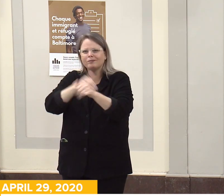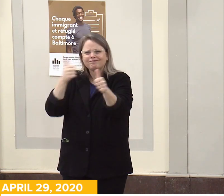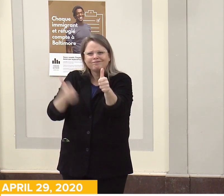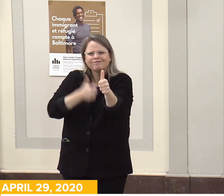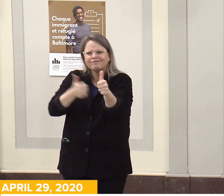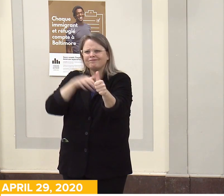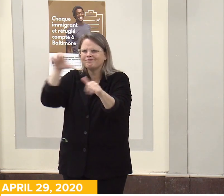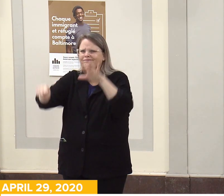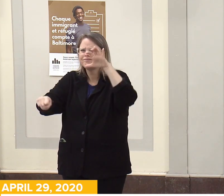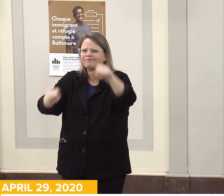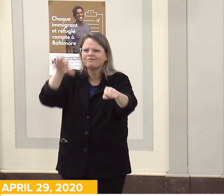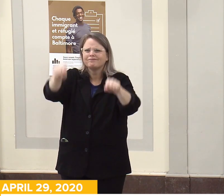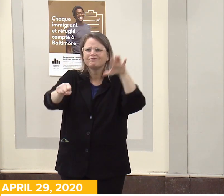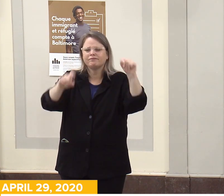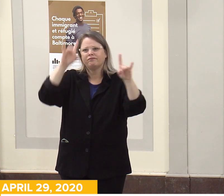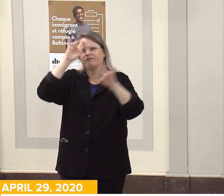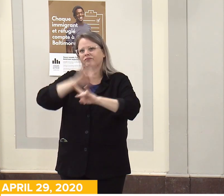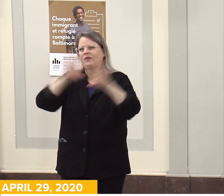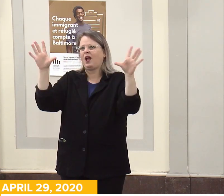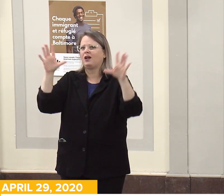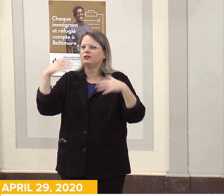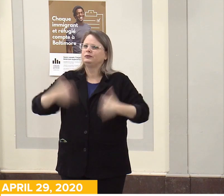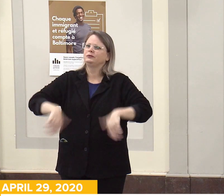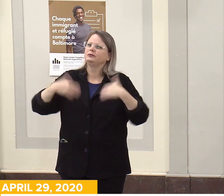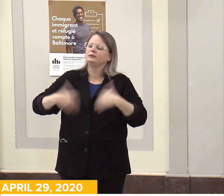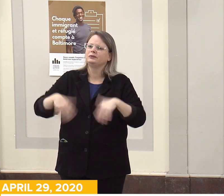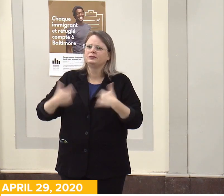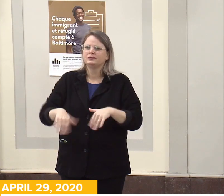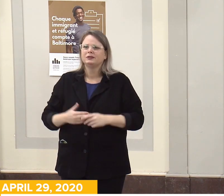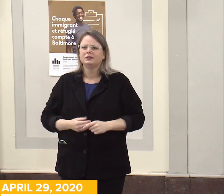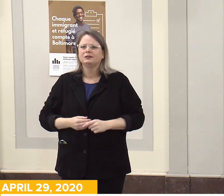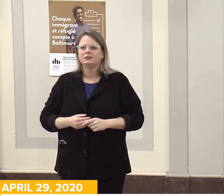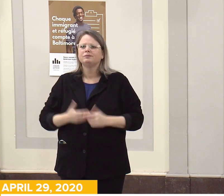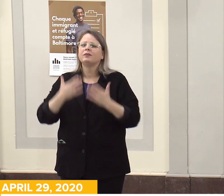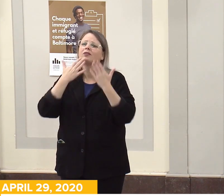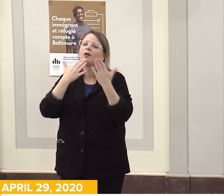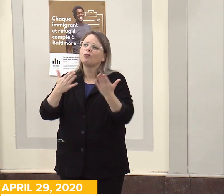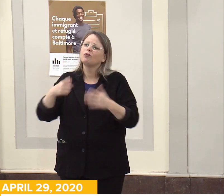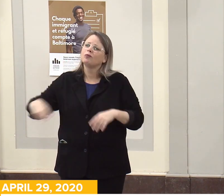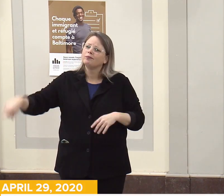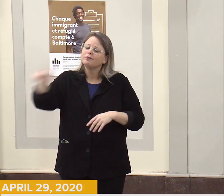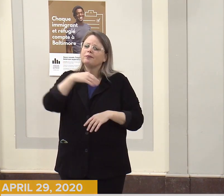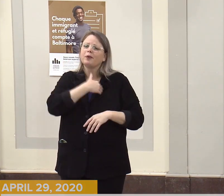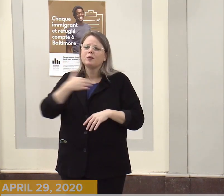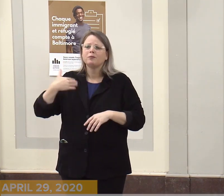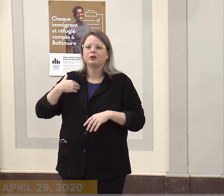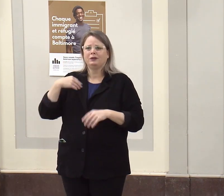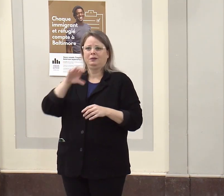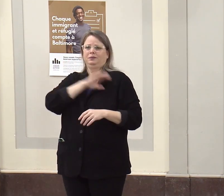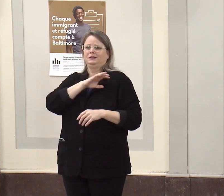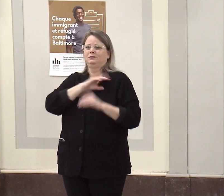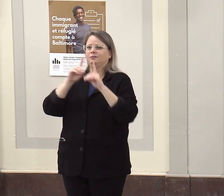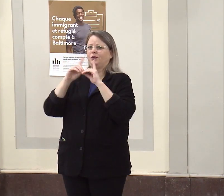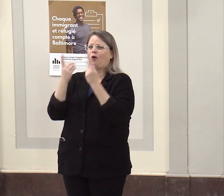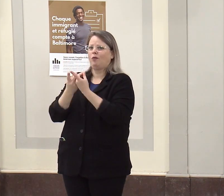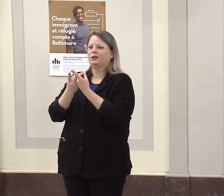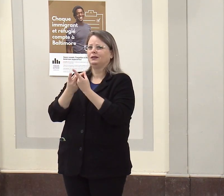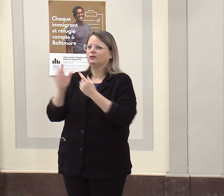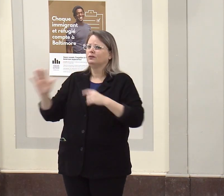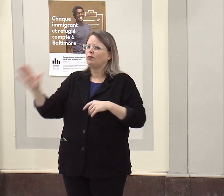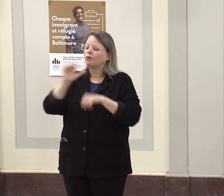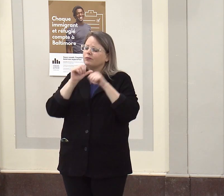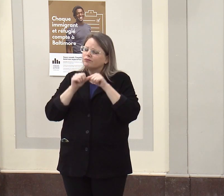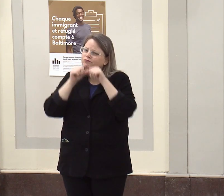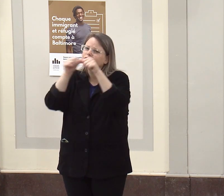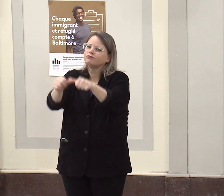holding them accountable. So I want to thank all the members of our police department for their continued service and unwavering dedication, even during this